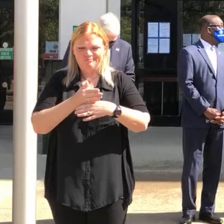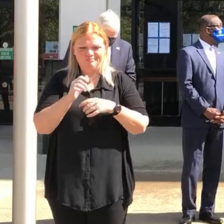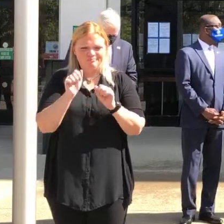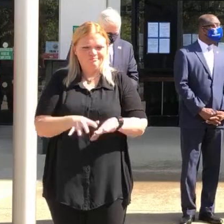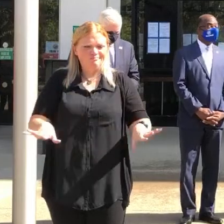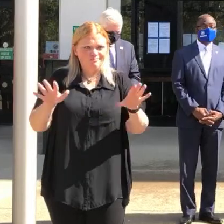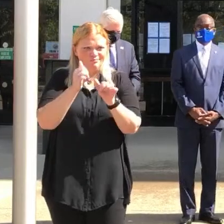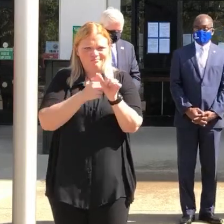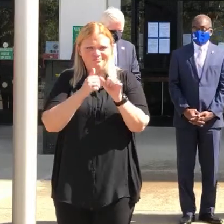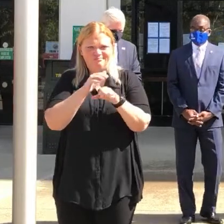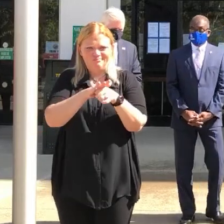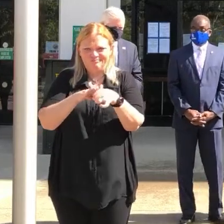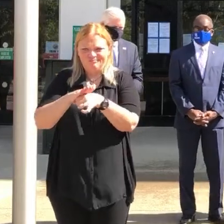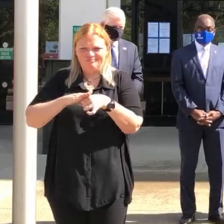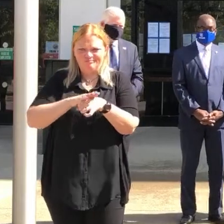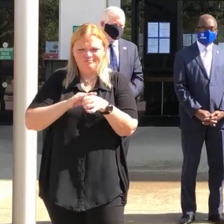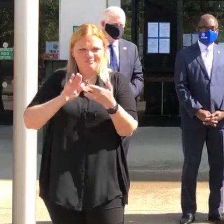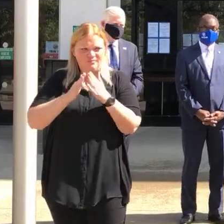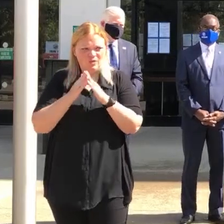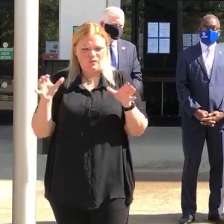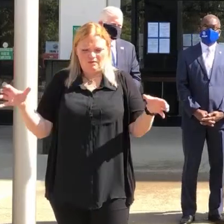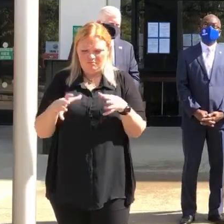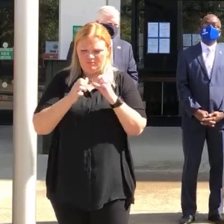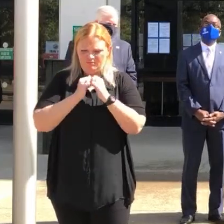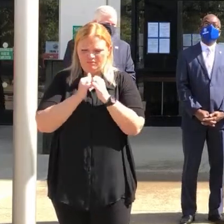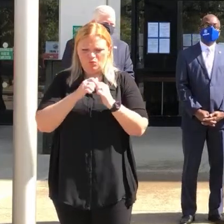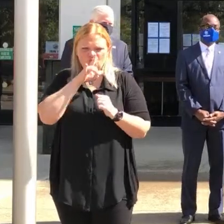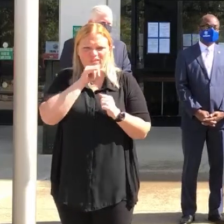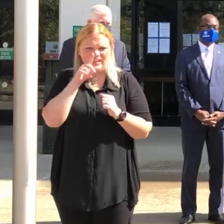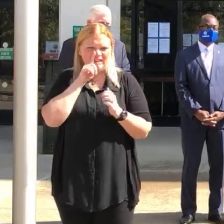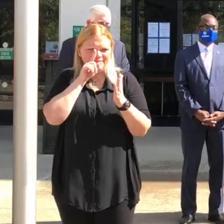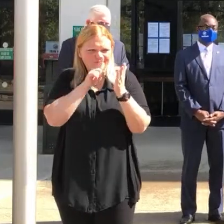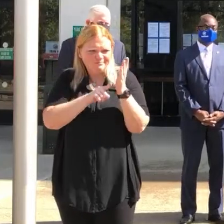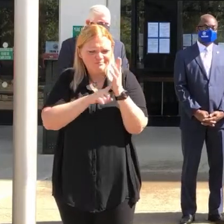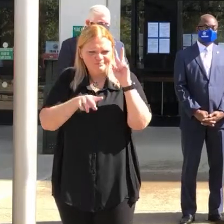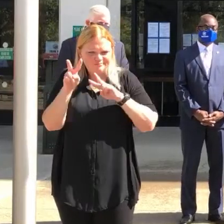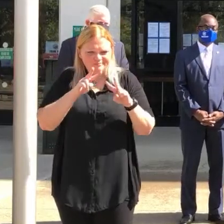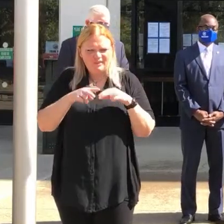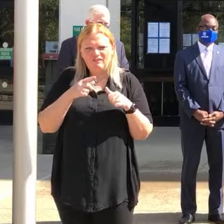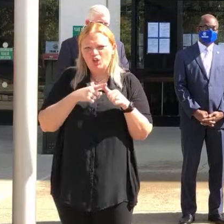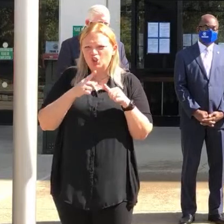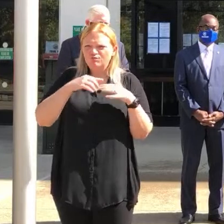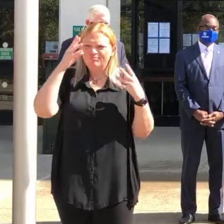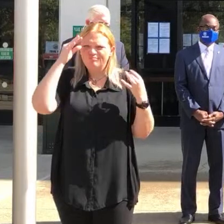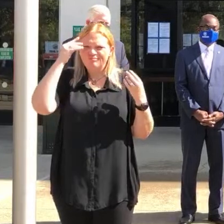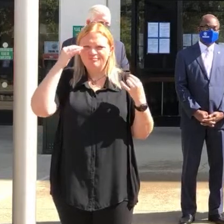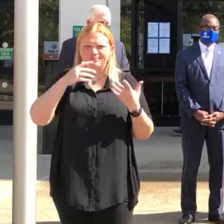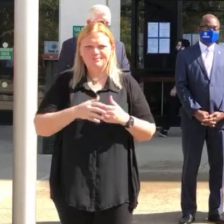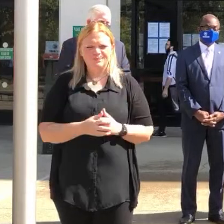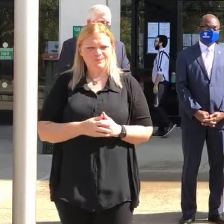our community, that came together to really take a look at. We were first thinking about the